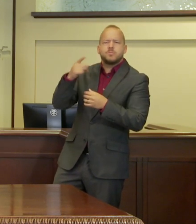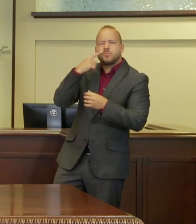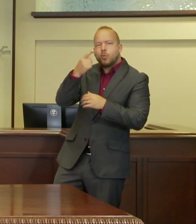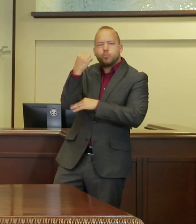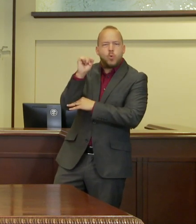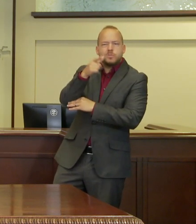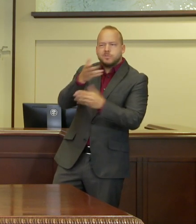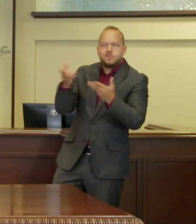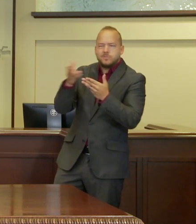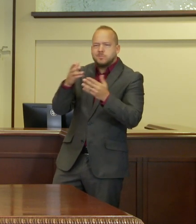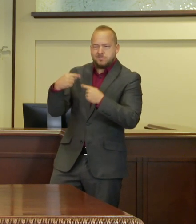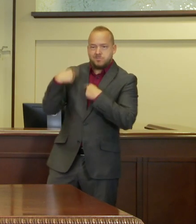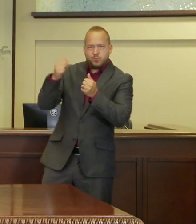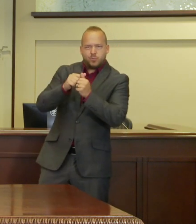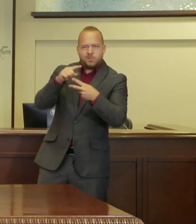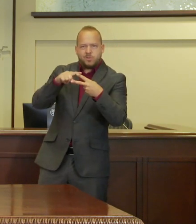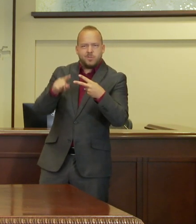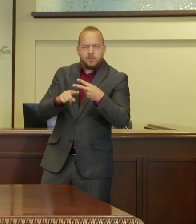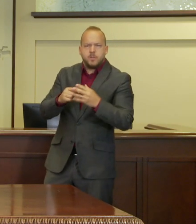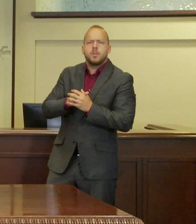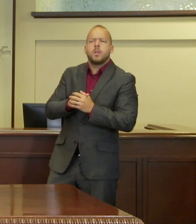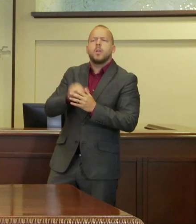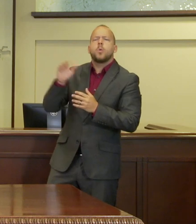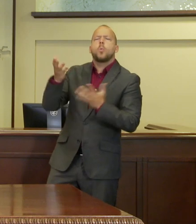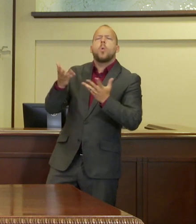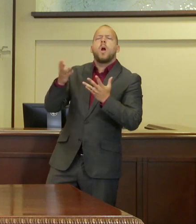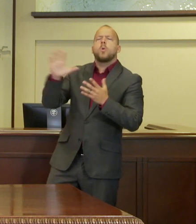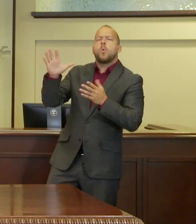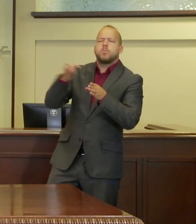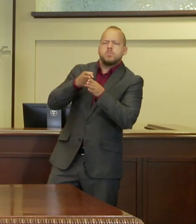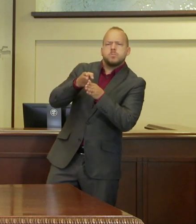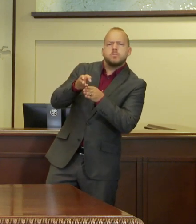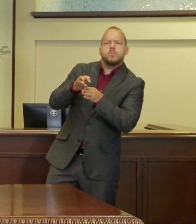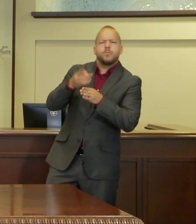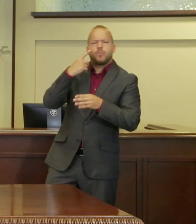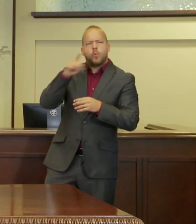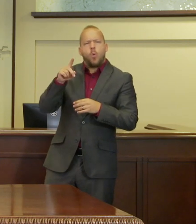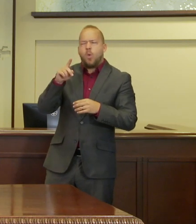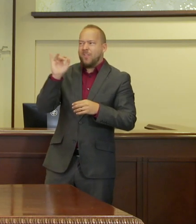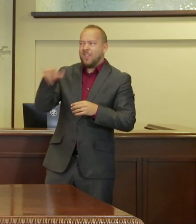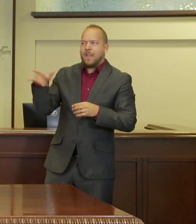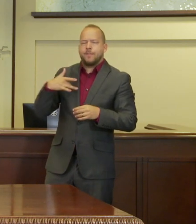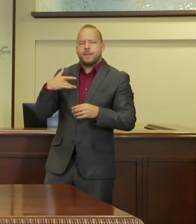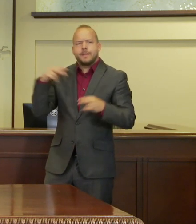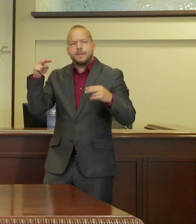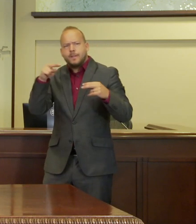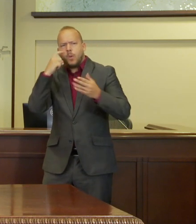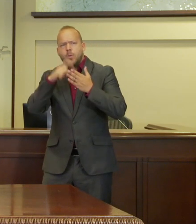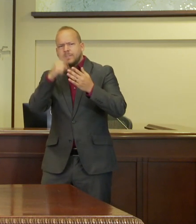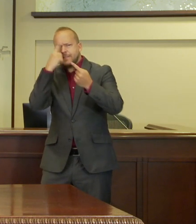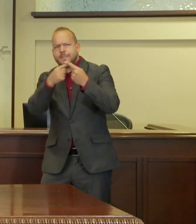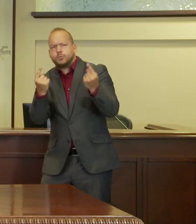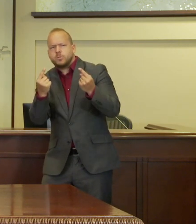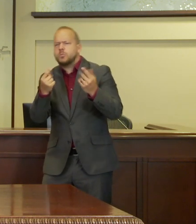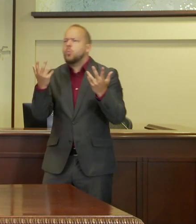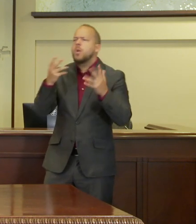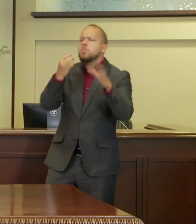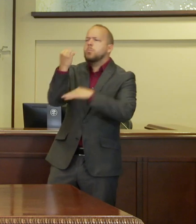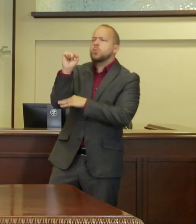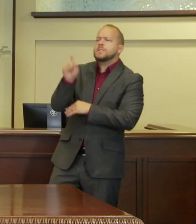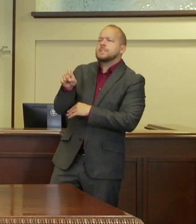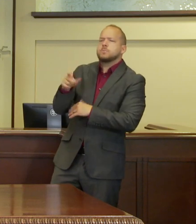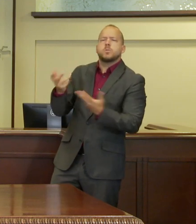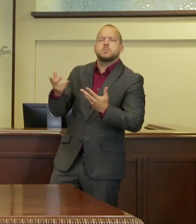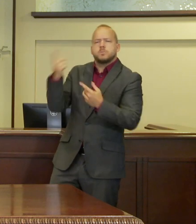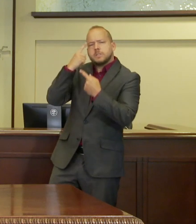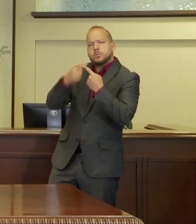if so, what areas, what are the areas where the two sides disagree? Well, we're not in bargaining at the